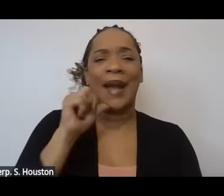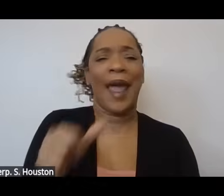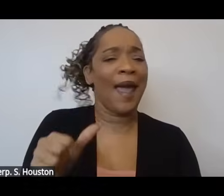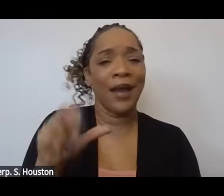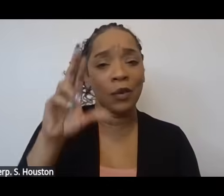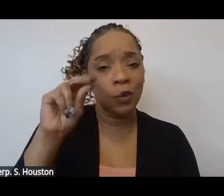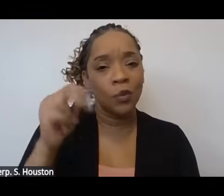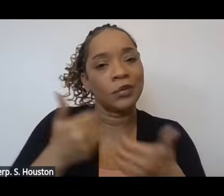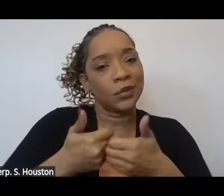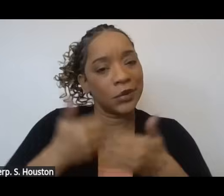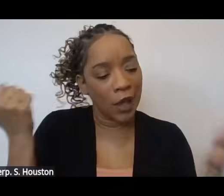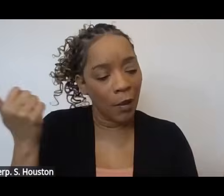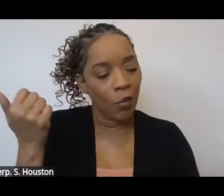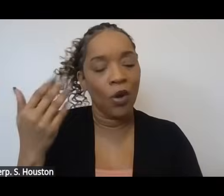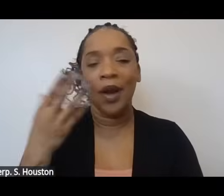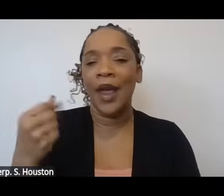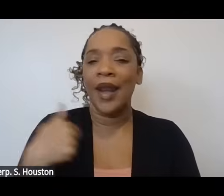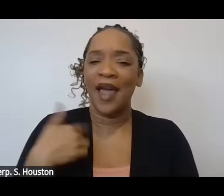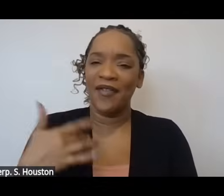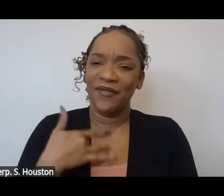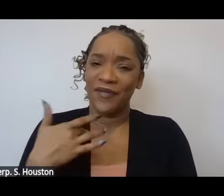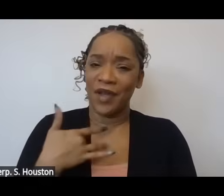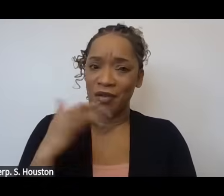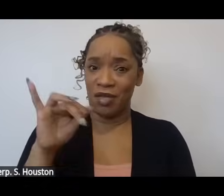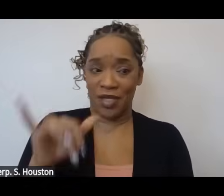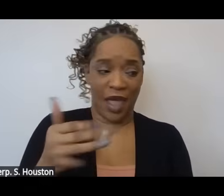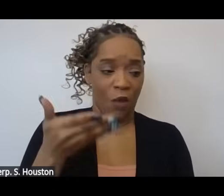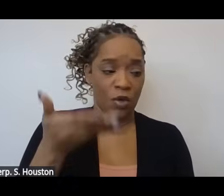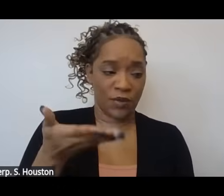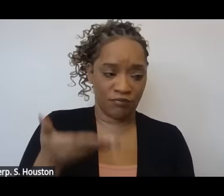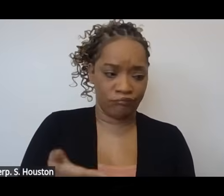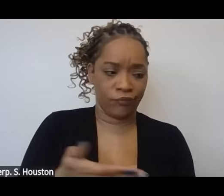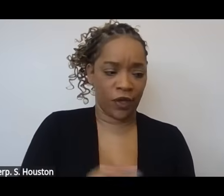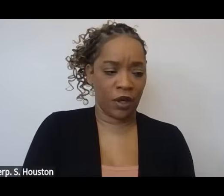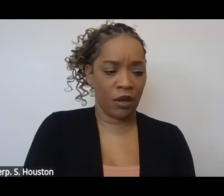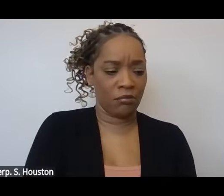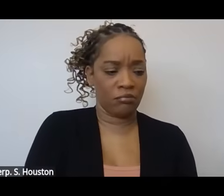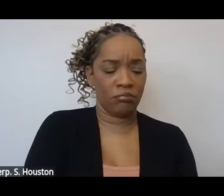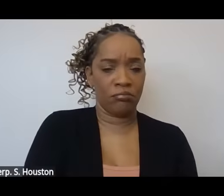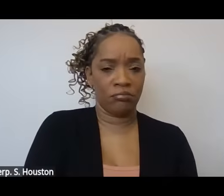I feel like that was vindicated by what the court said in Holiday.